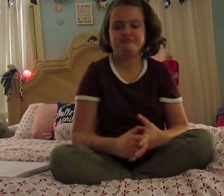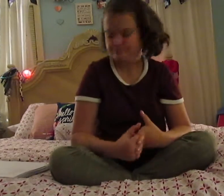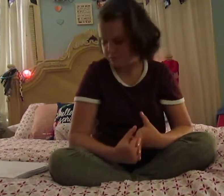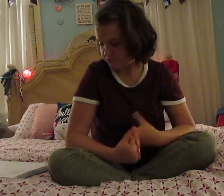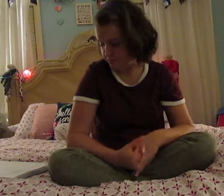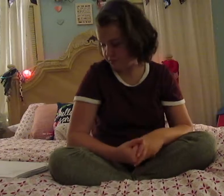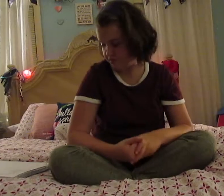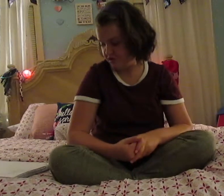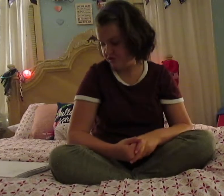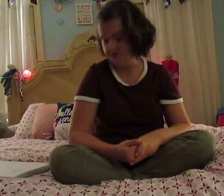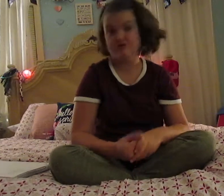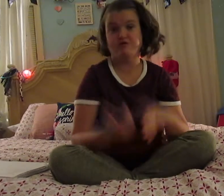see. So,